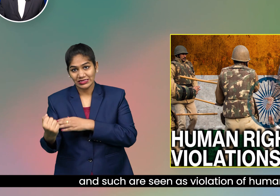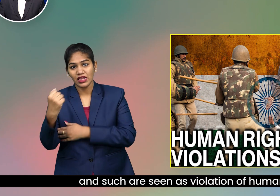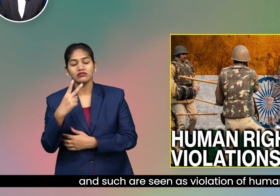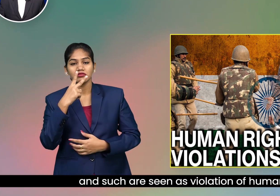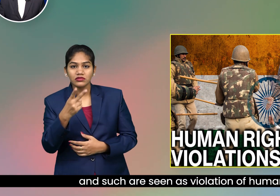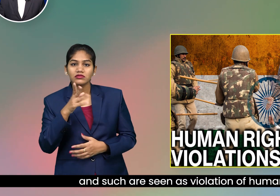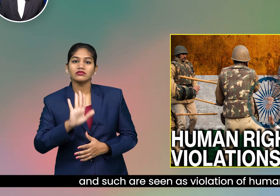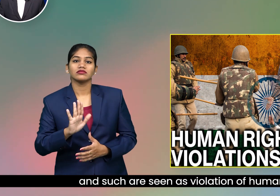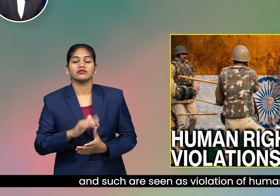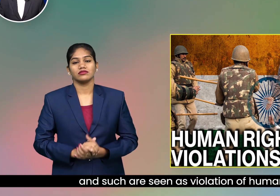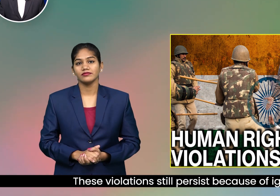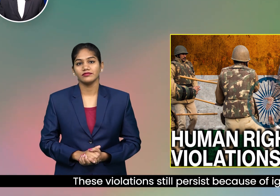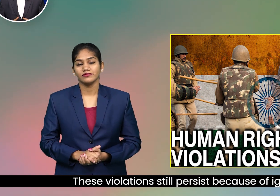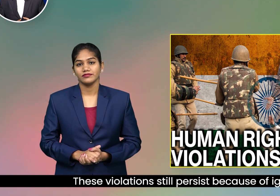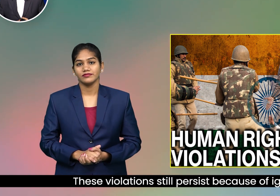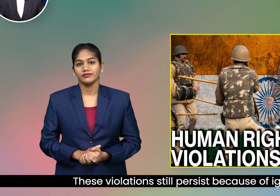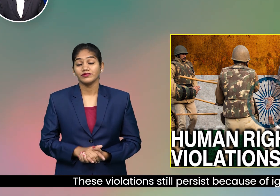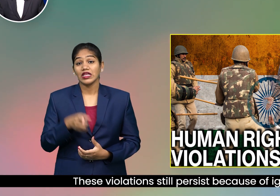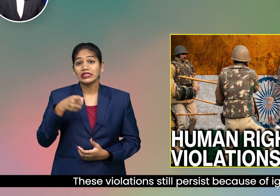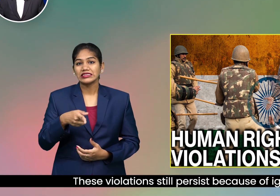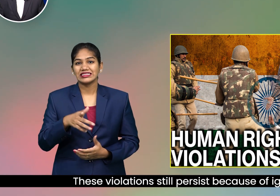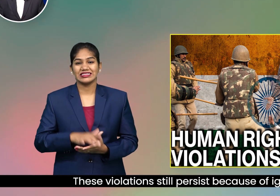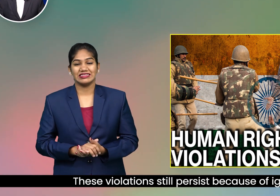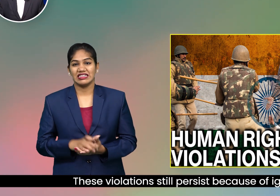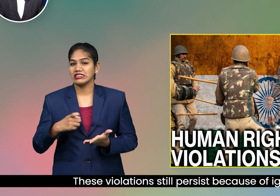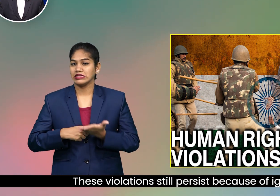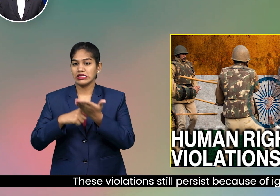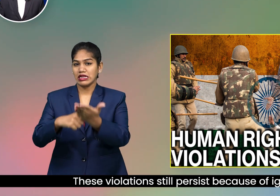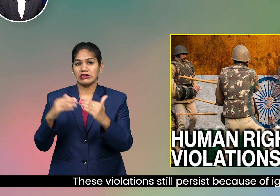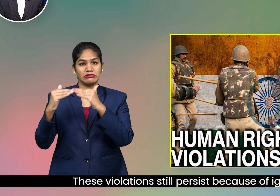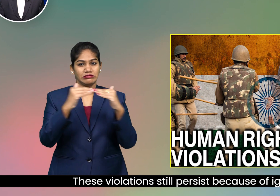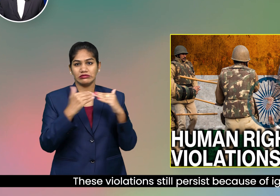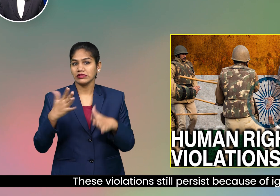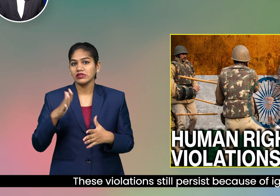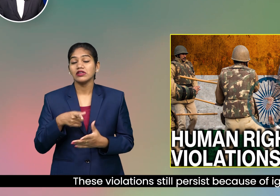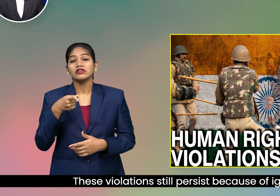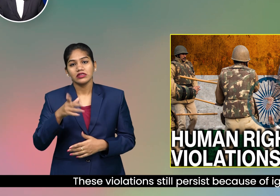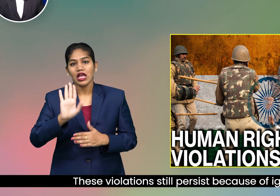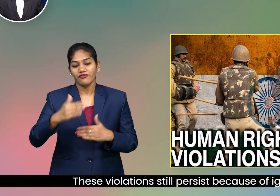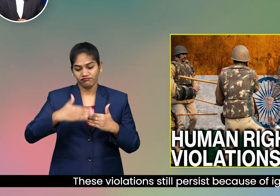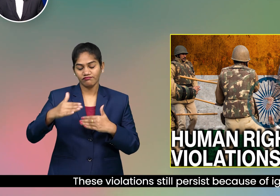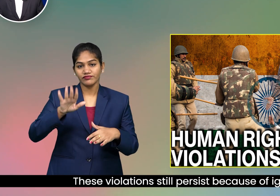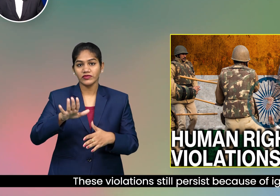These violations still persist because of